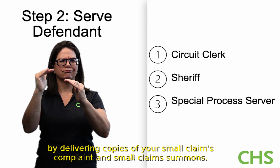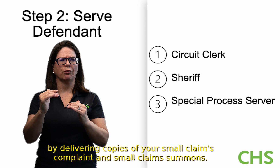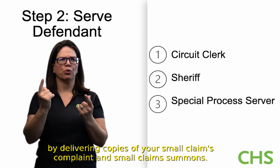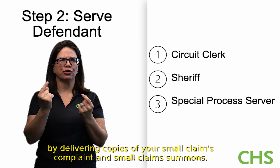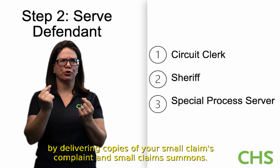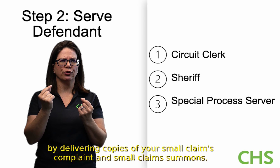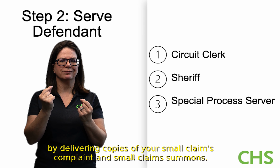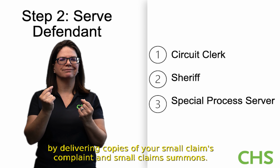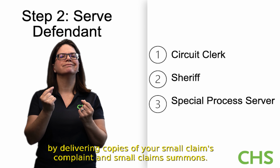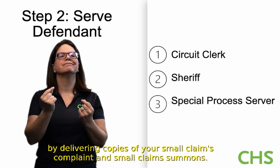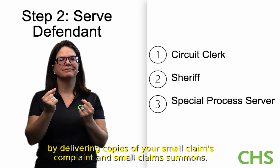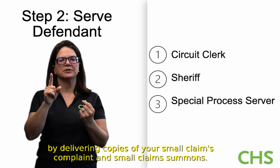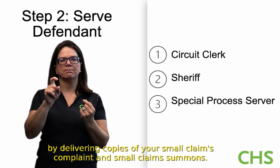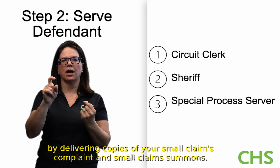complaint and small claims summons.